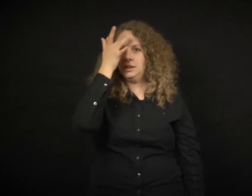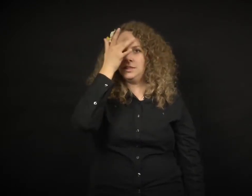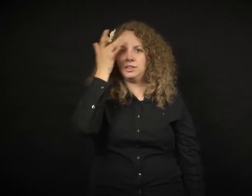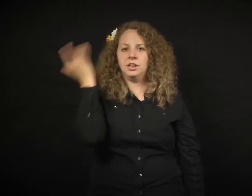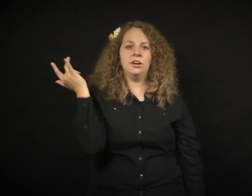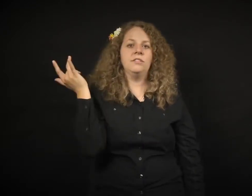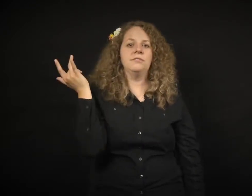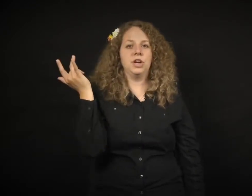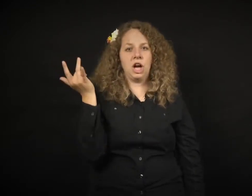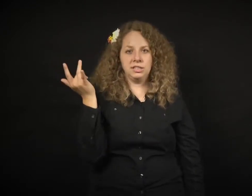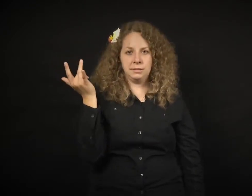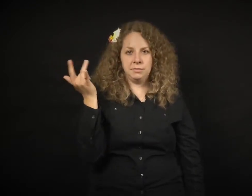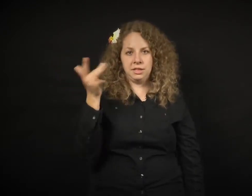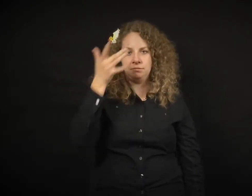nothing there, forgot something.